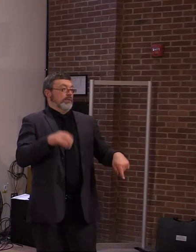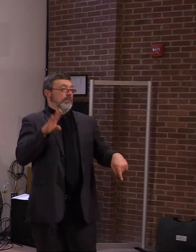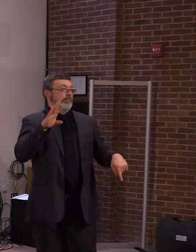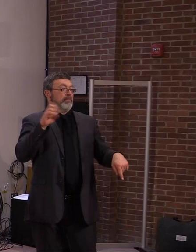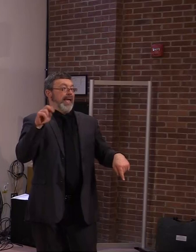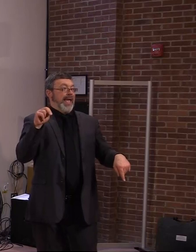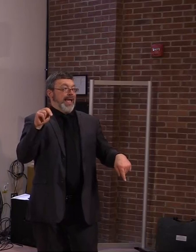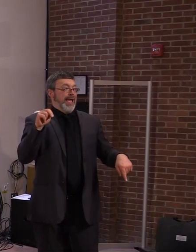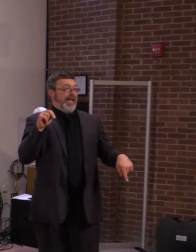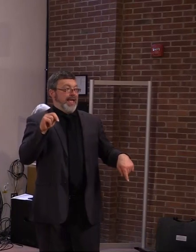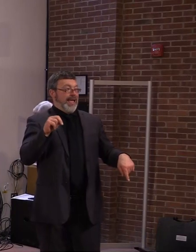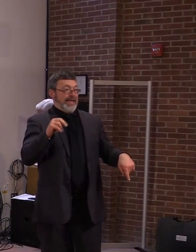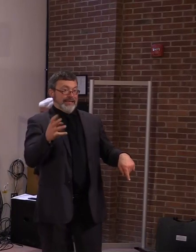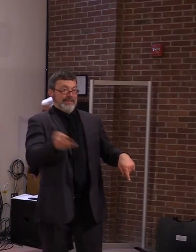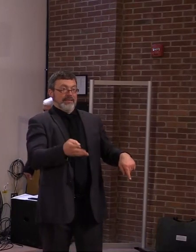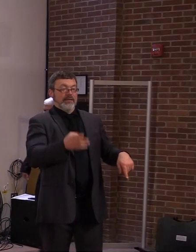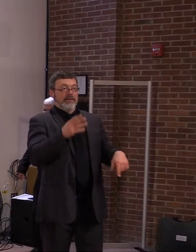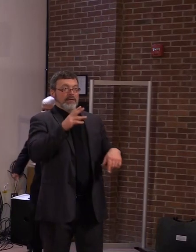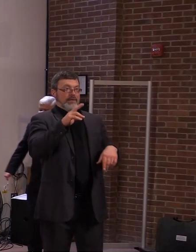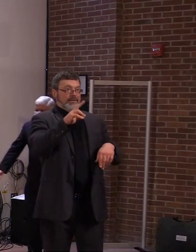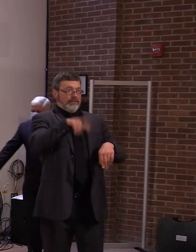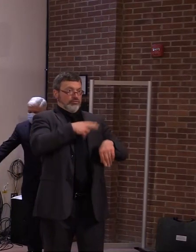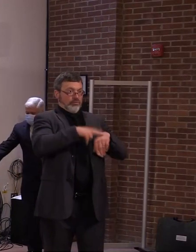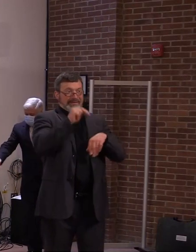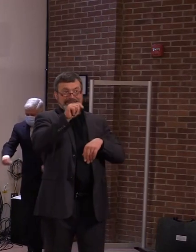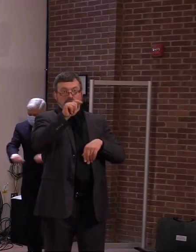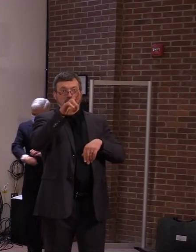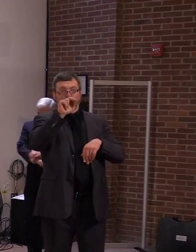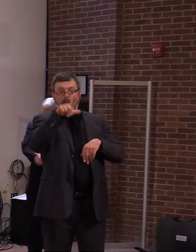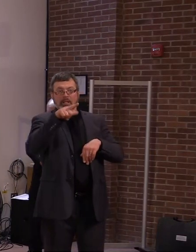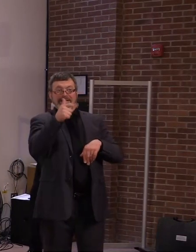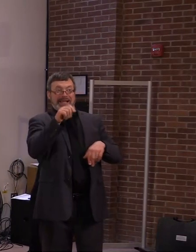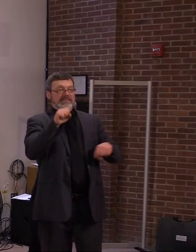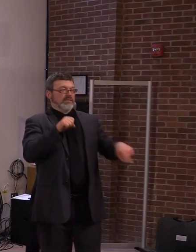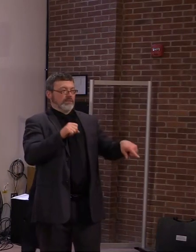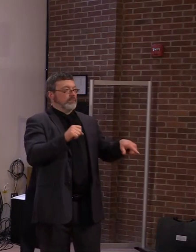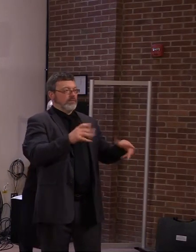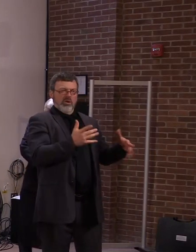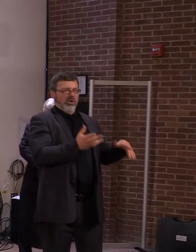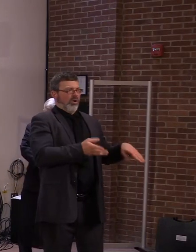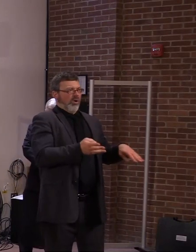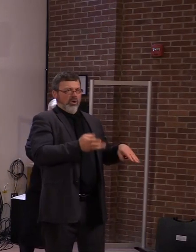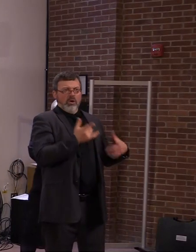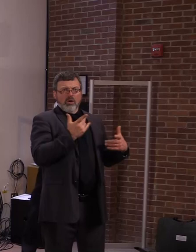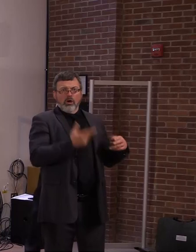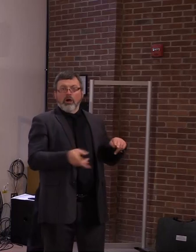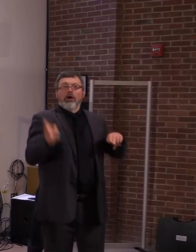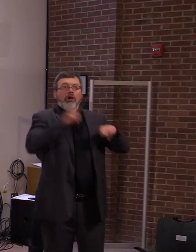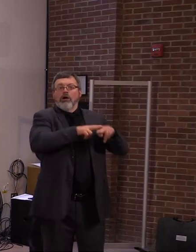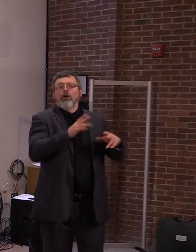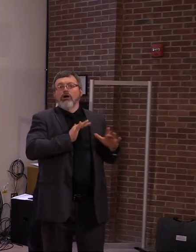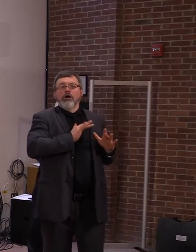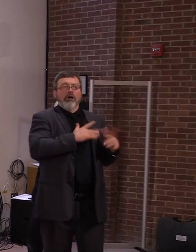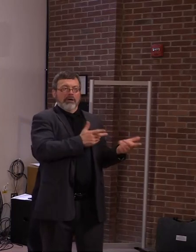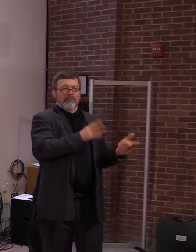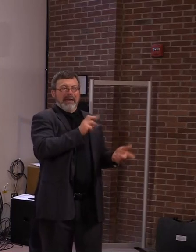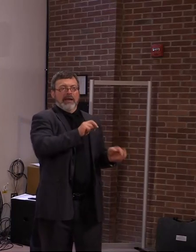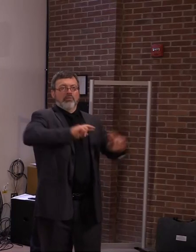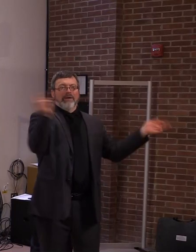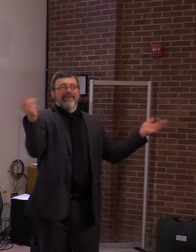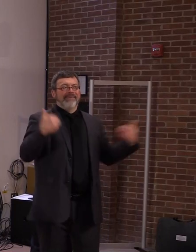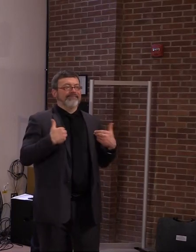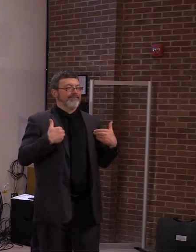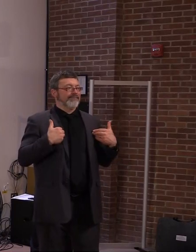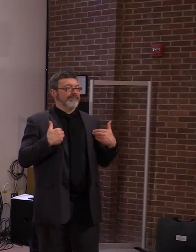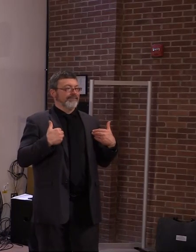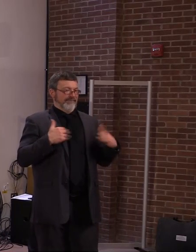actually is costing a little bit less than maybe a year ago. So at this point in time, I